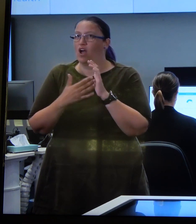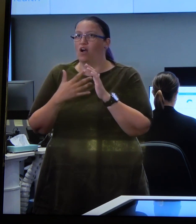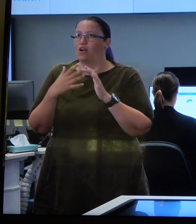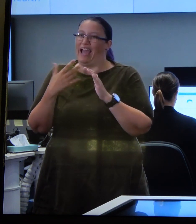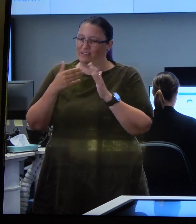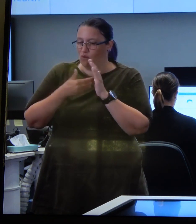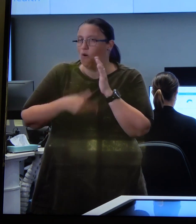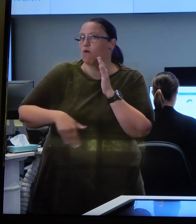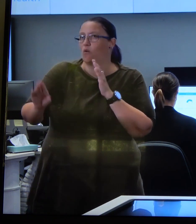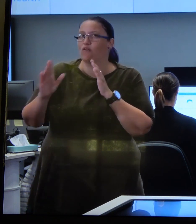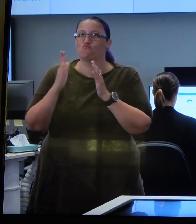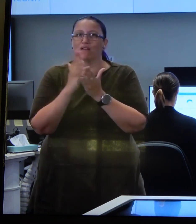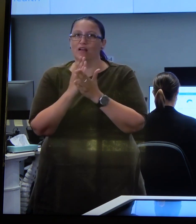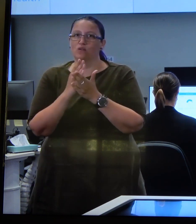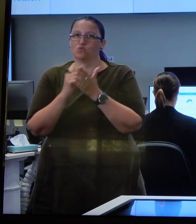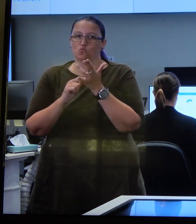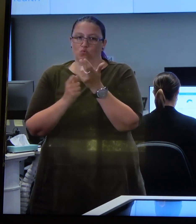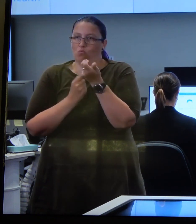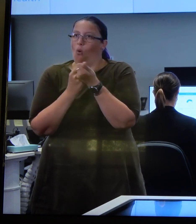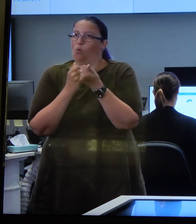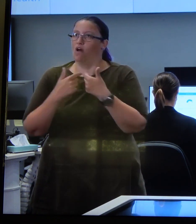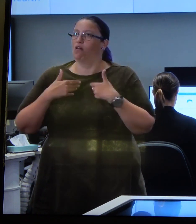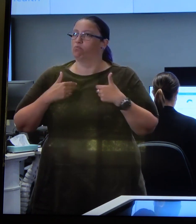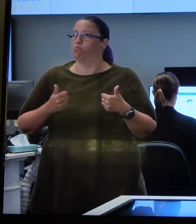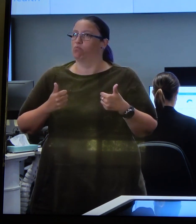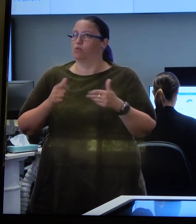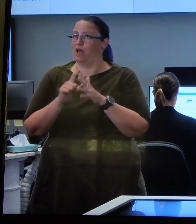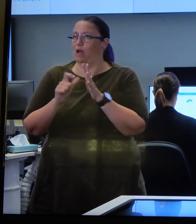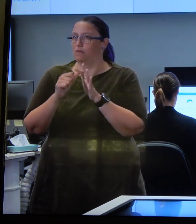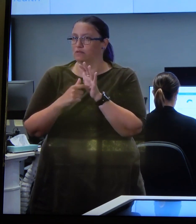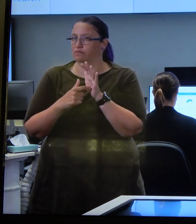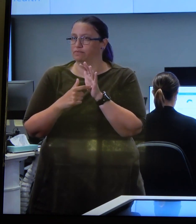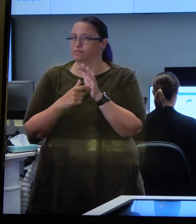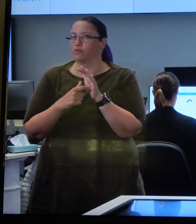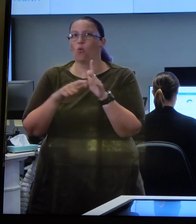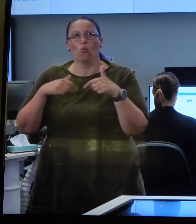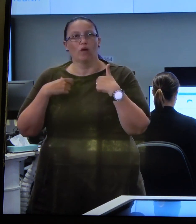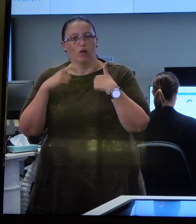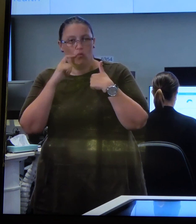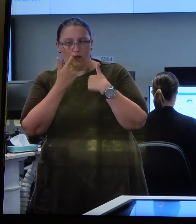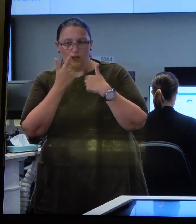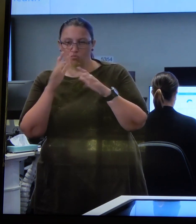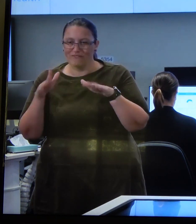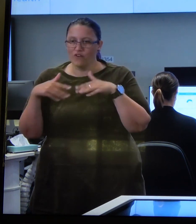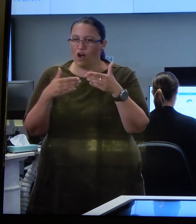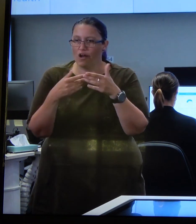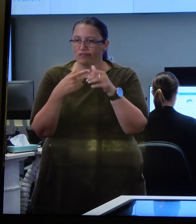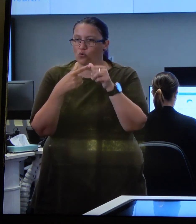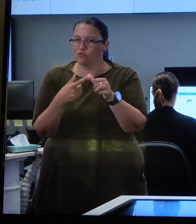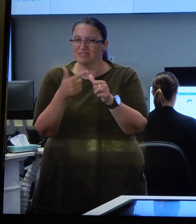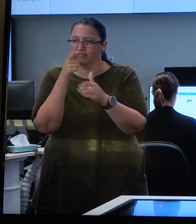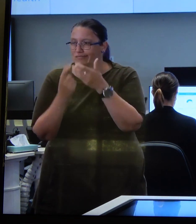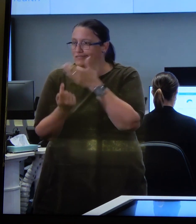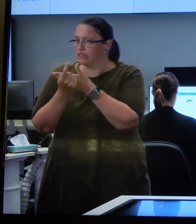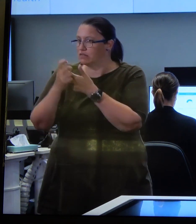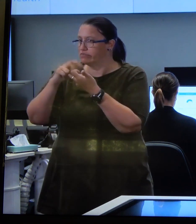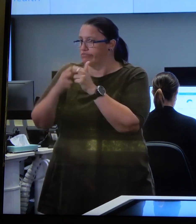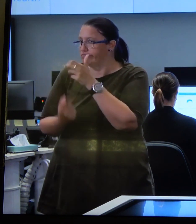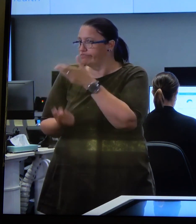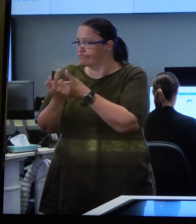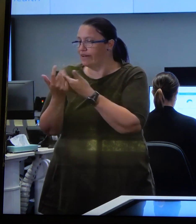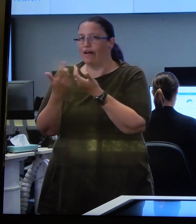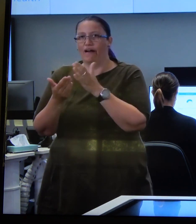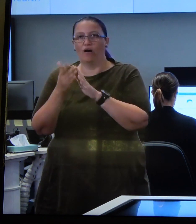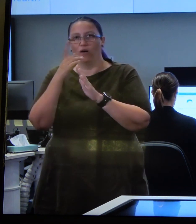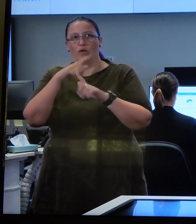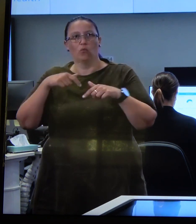is really about supporting health, about providing solutions to problems and consequences as a result of what health are